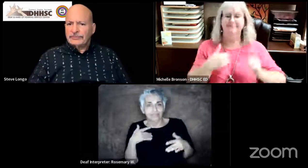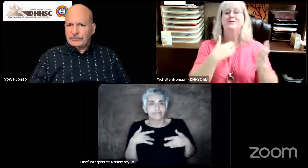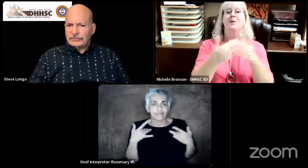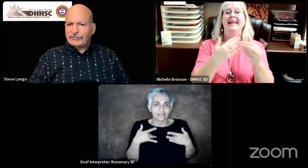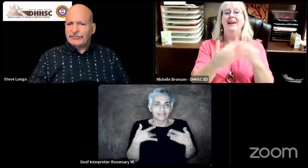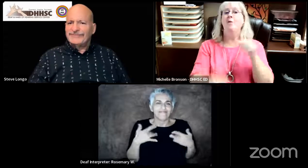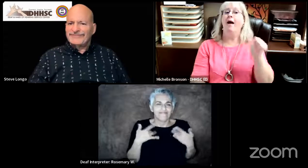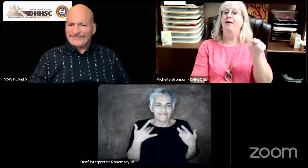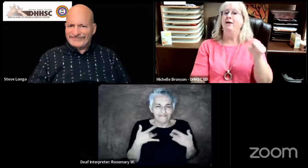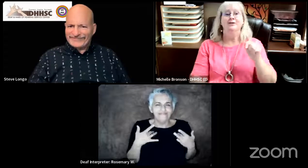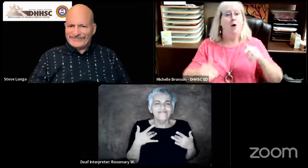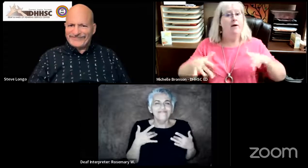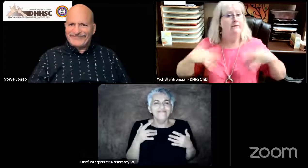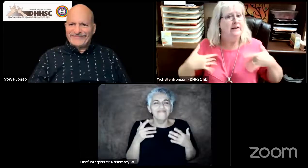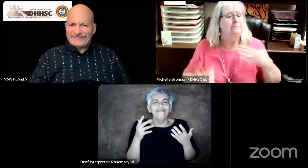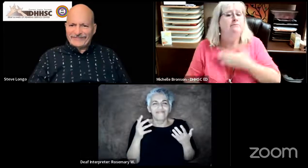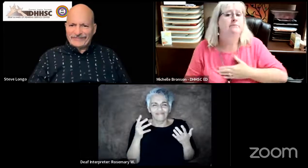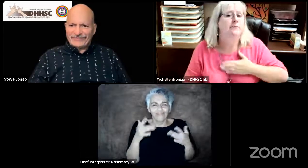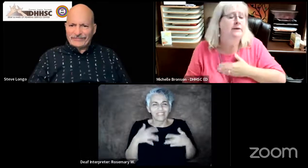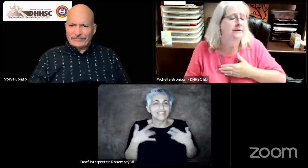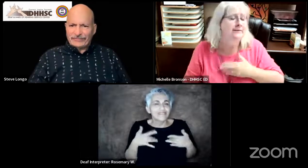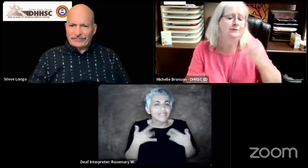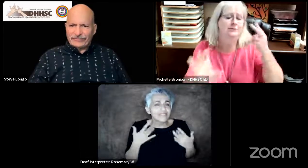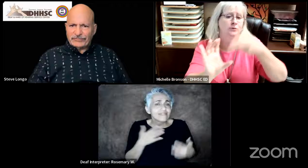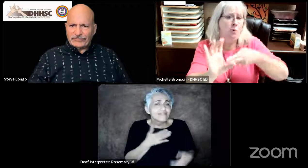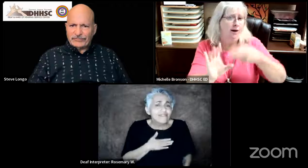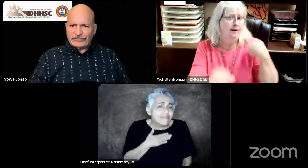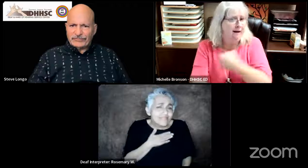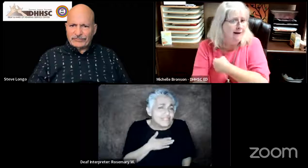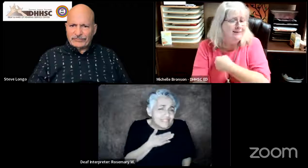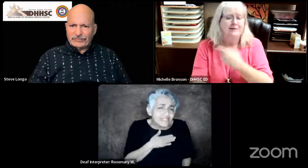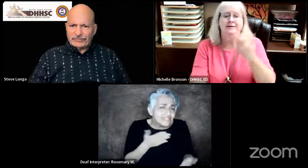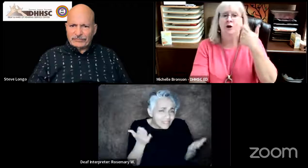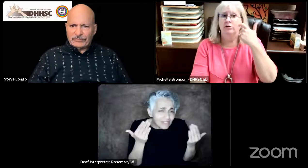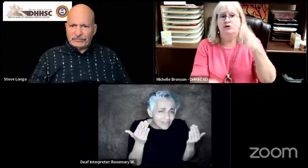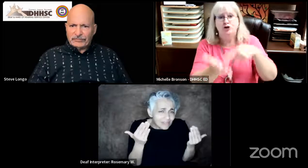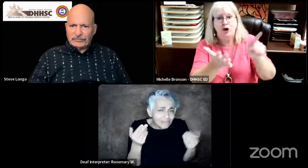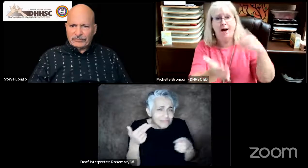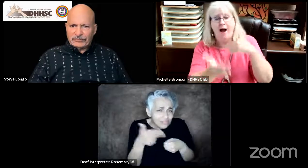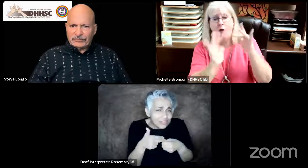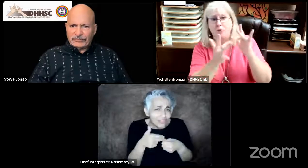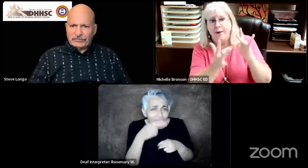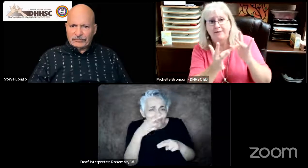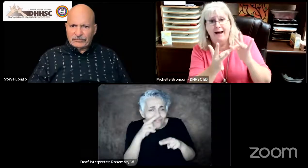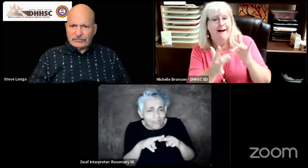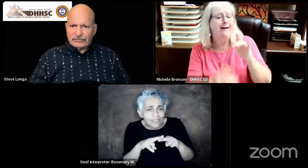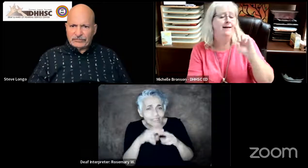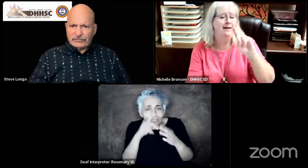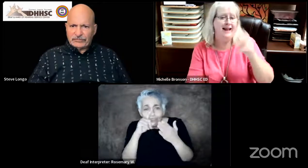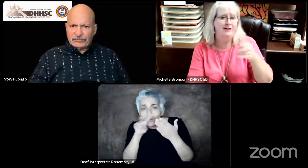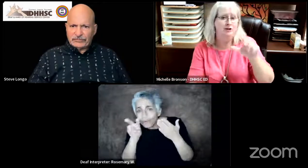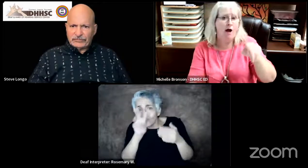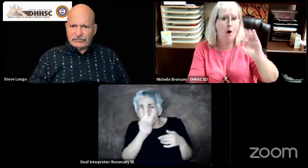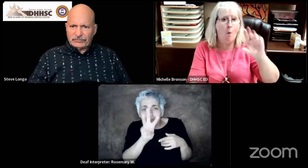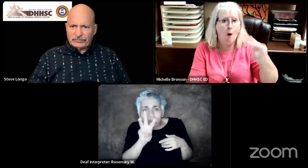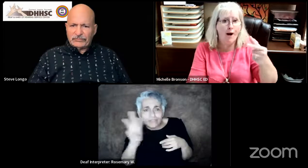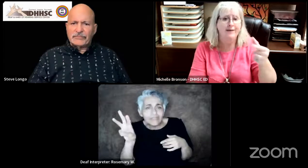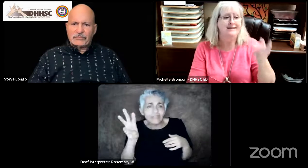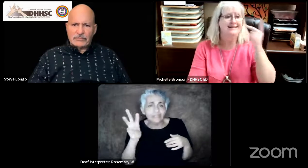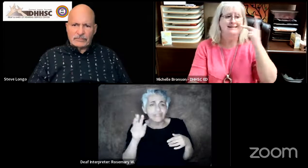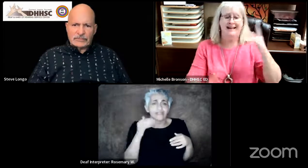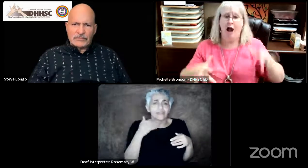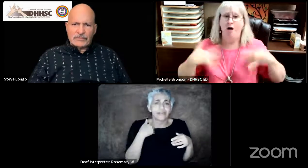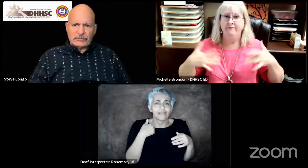And if you want to go to Deaf Church on Sunday, we'll count that. That's great. But for those events, please feel free to join us. Check out the